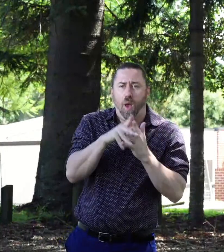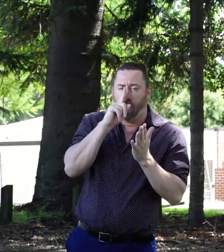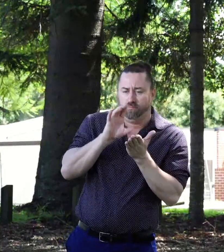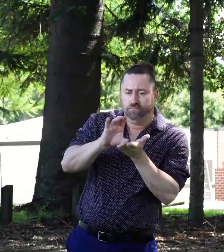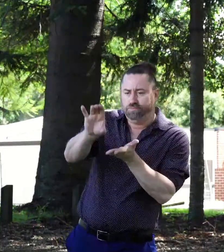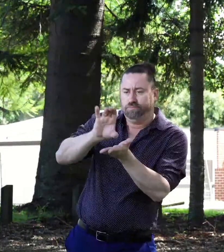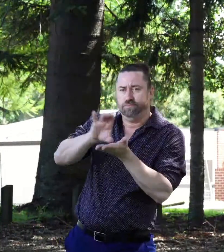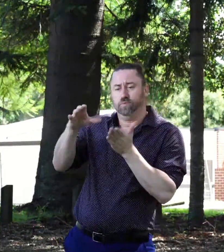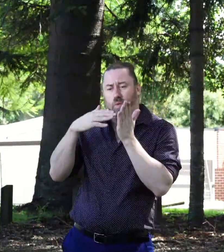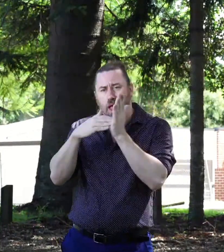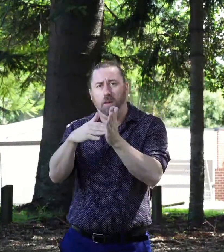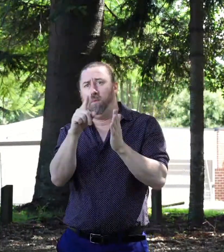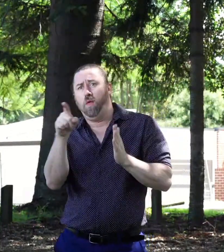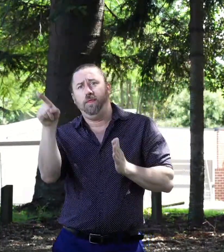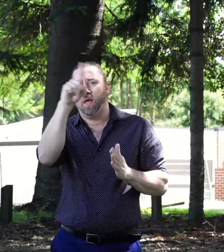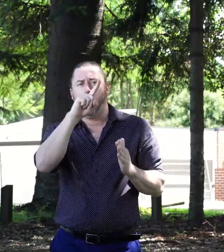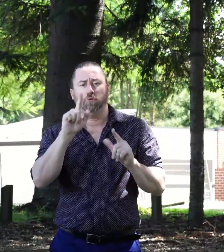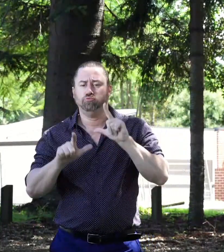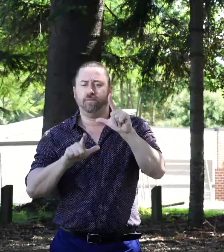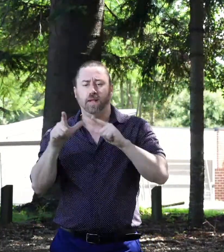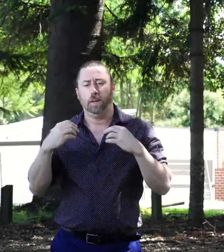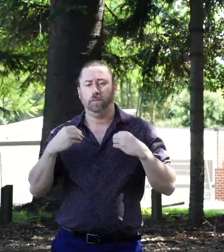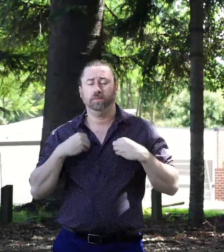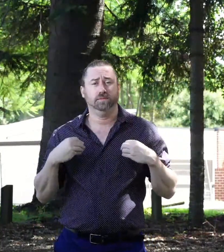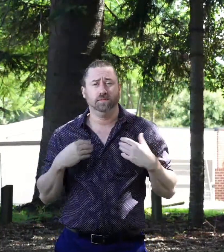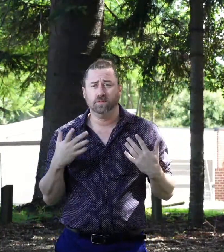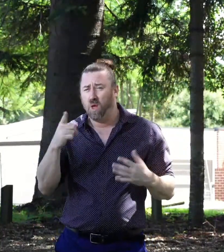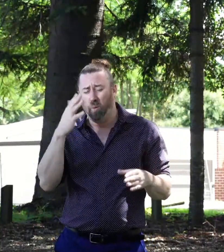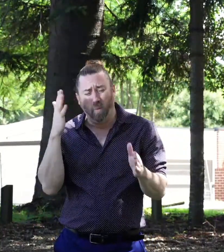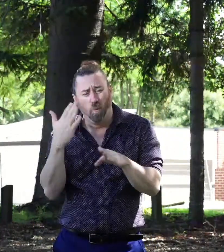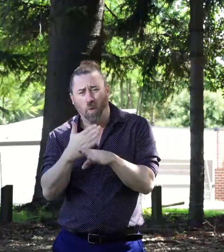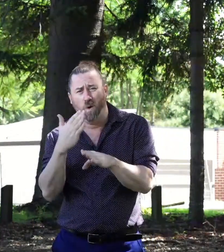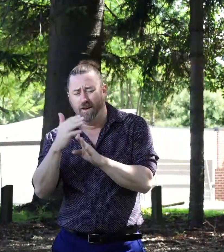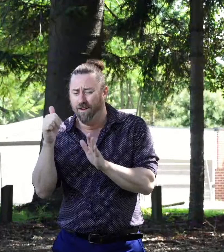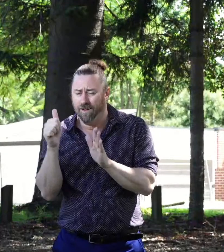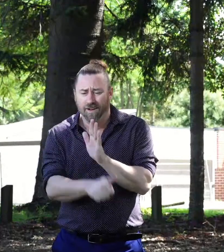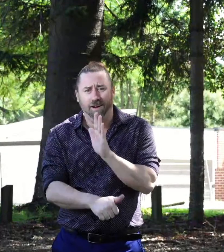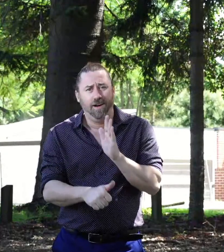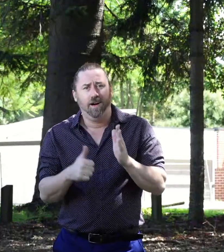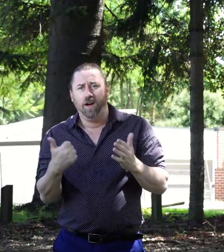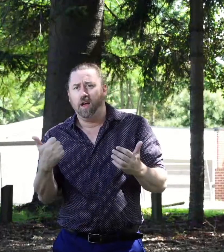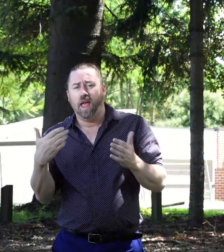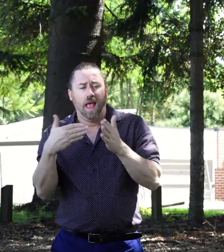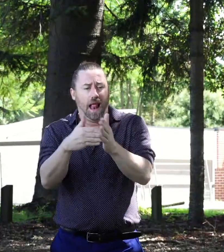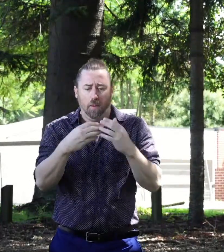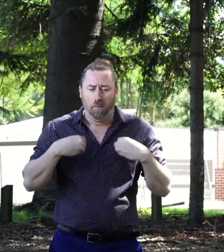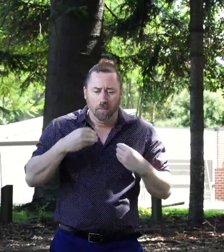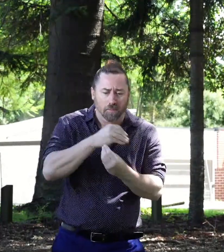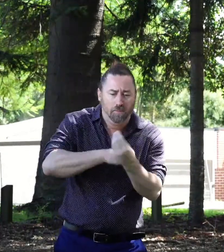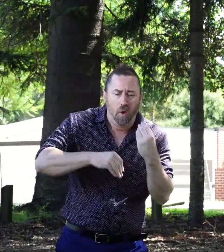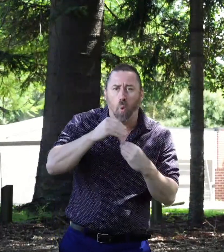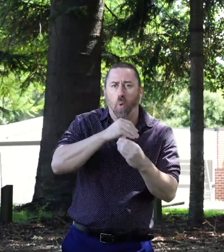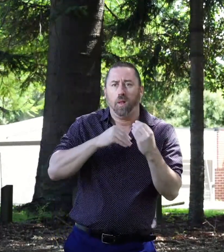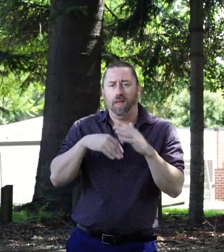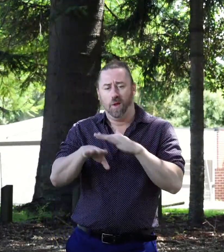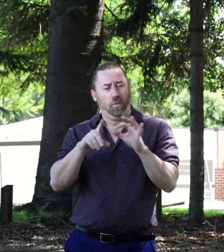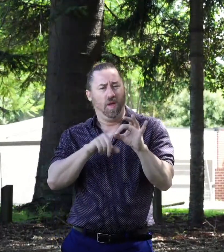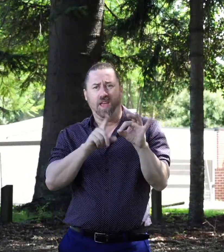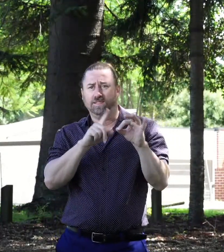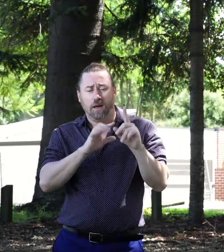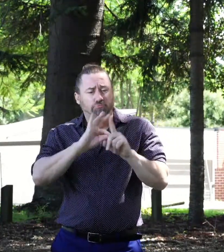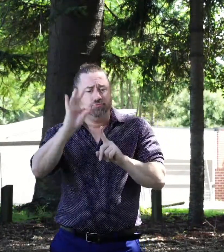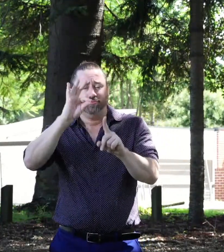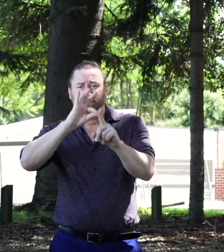these particular people. They work really hard, they contribute to our economy, they've got families to feed. Some targeted